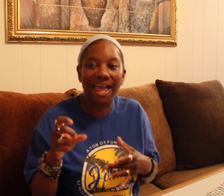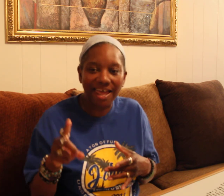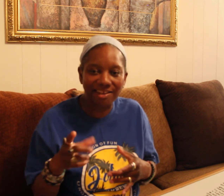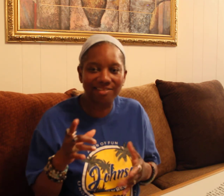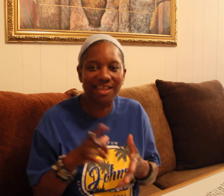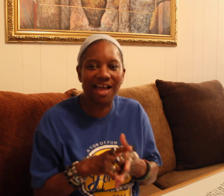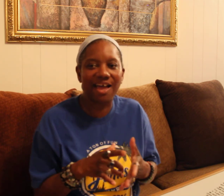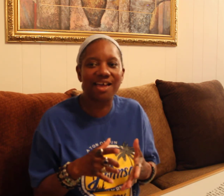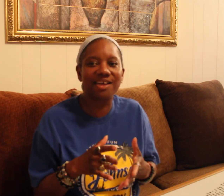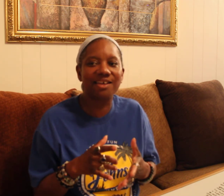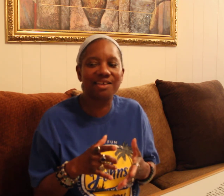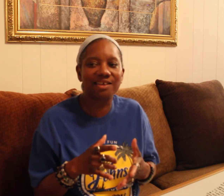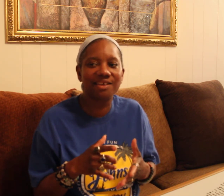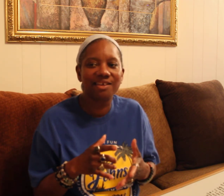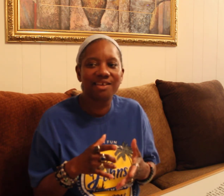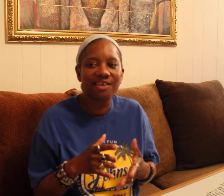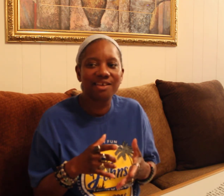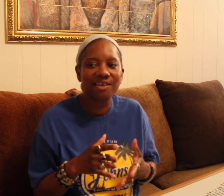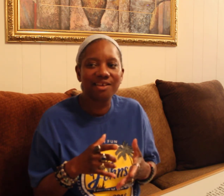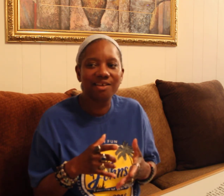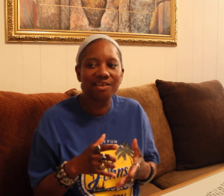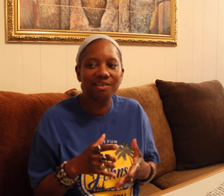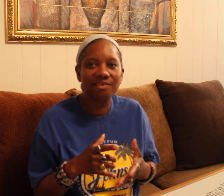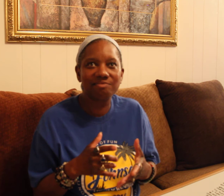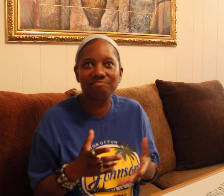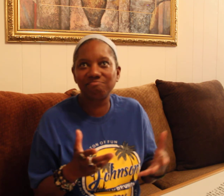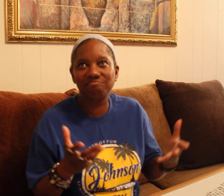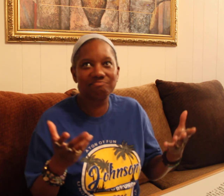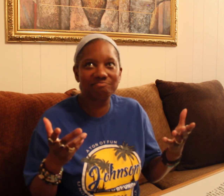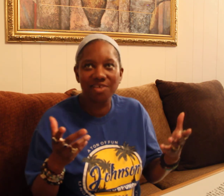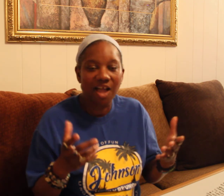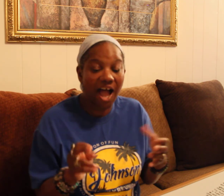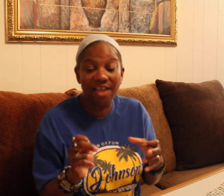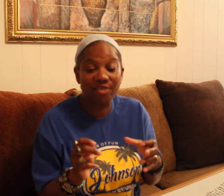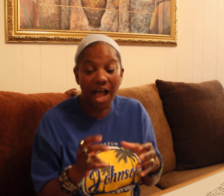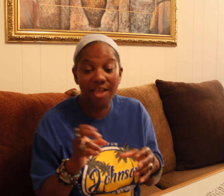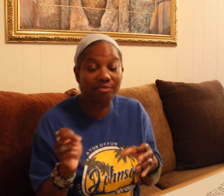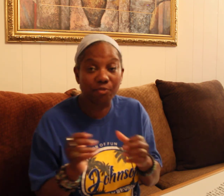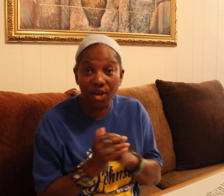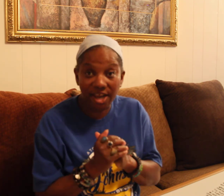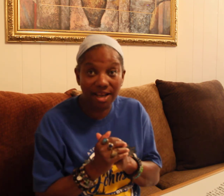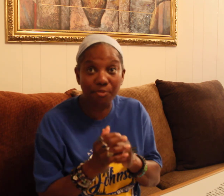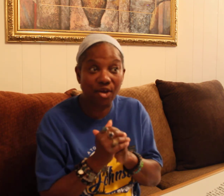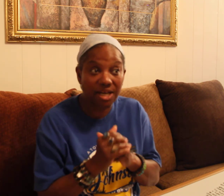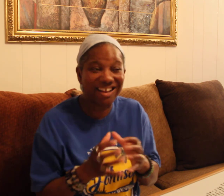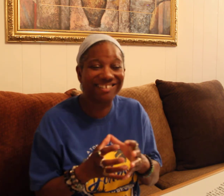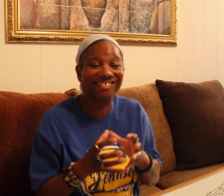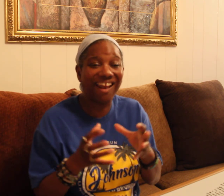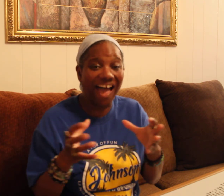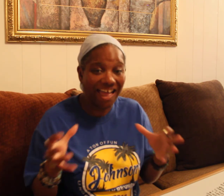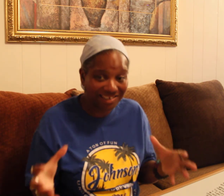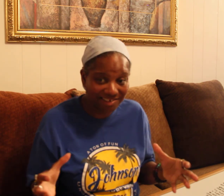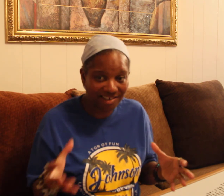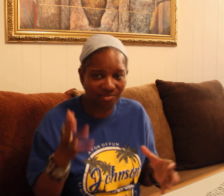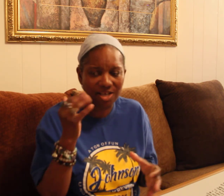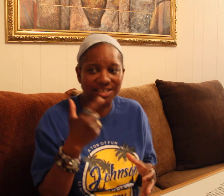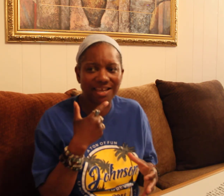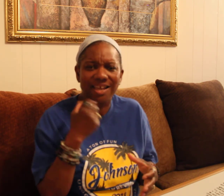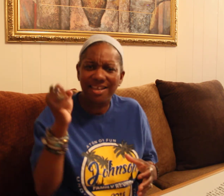did that I even prayed. I prayed a lot. A why I say,